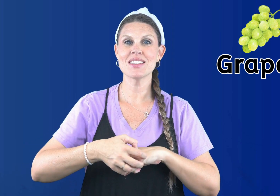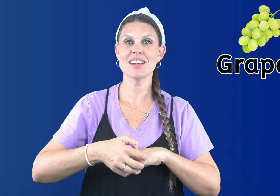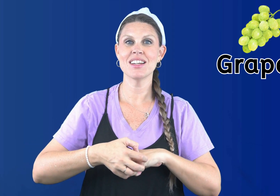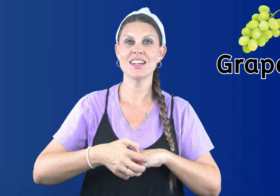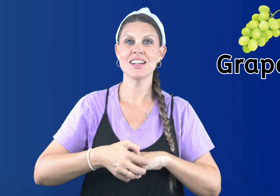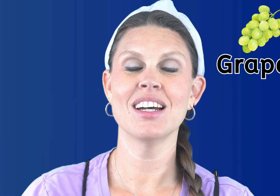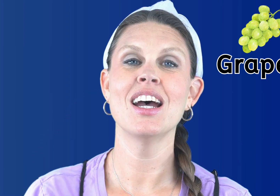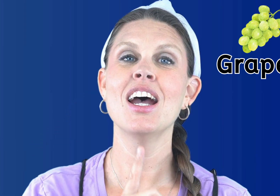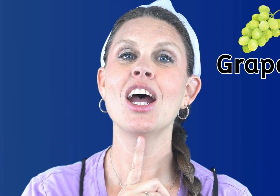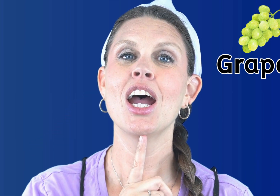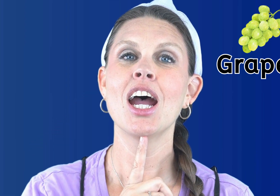Grapes.